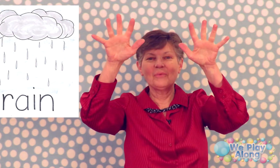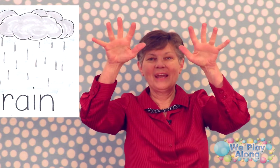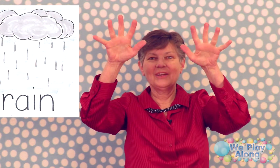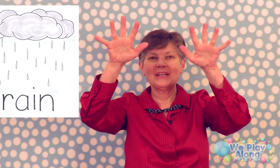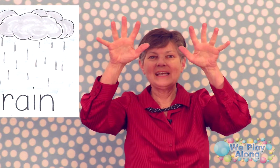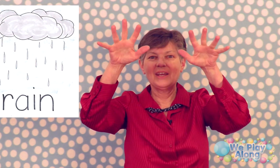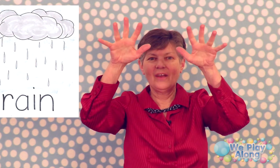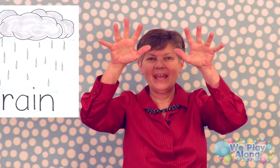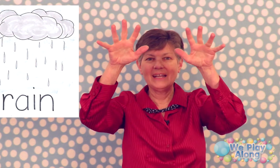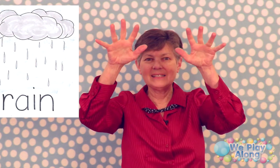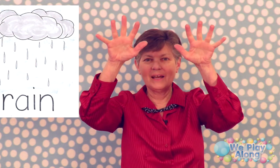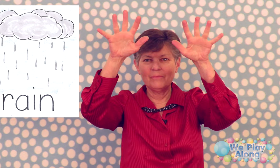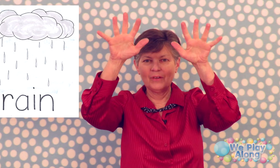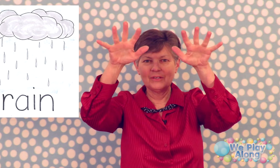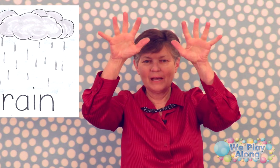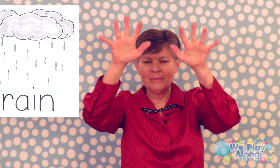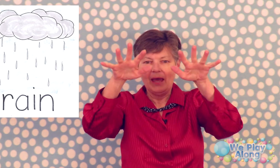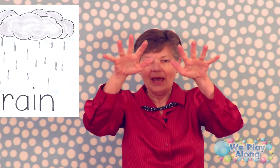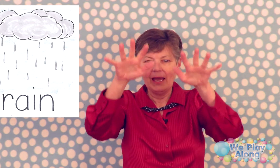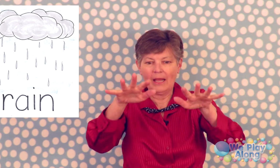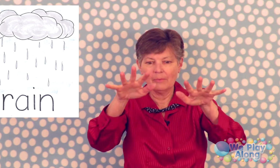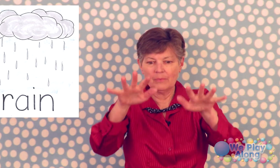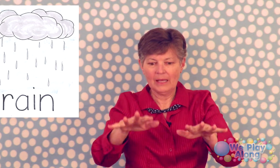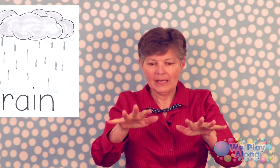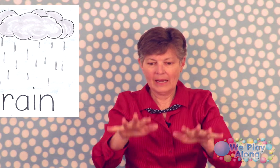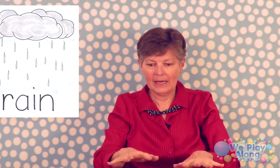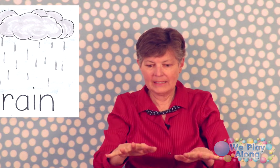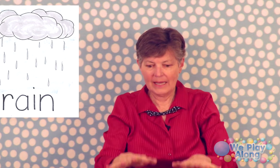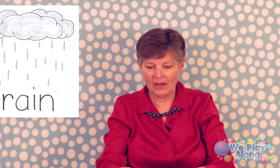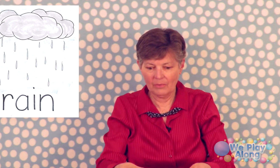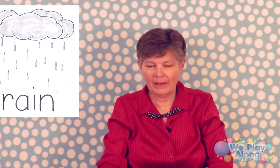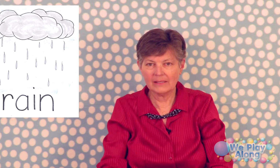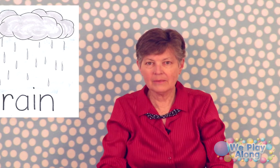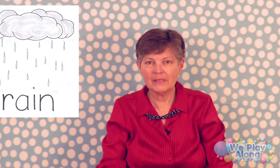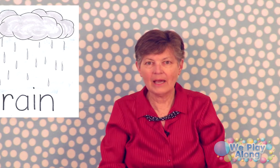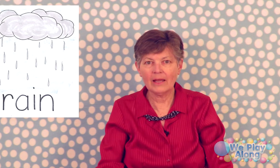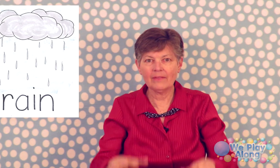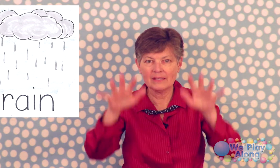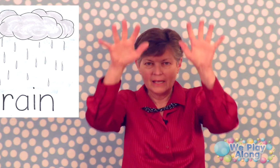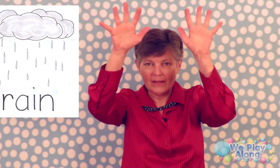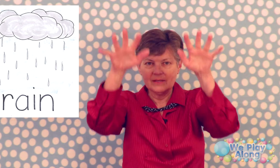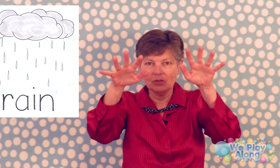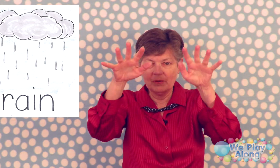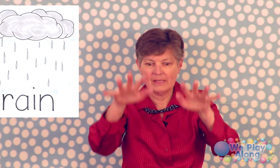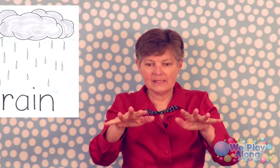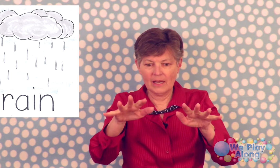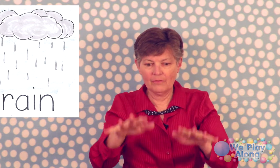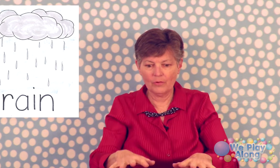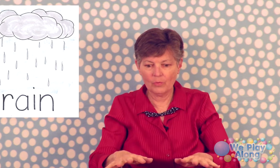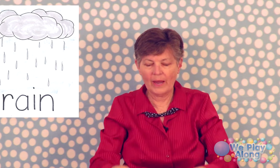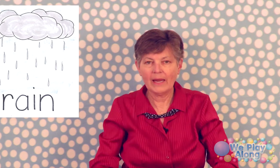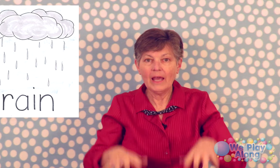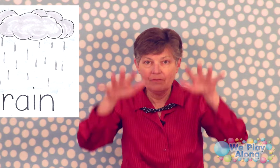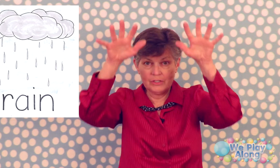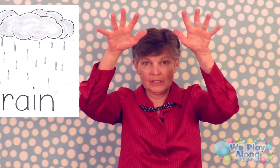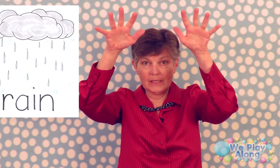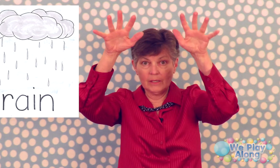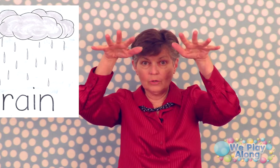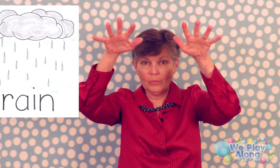rain. You're going to take your hands up, fingers up, and come kind of down, bounce them down like this. This would be the sign for rain. If it's just a little